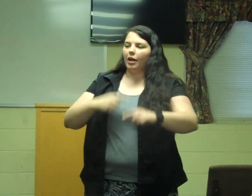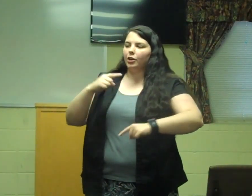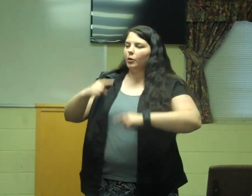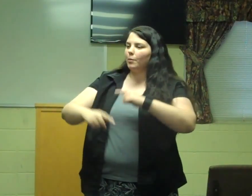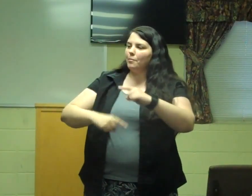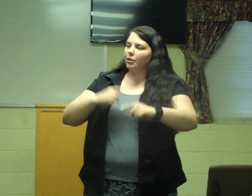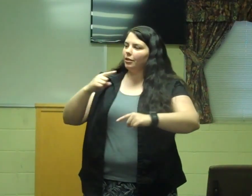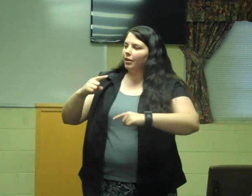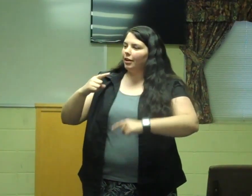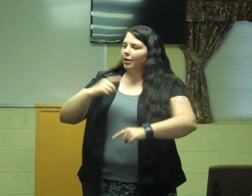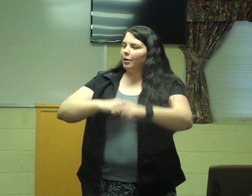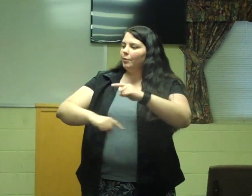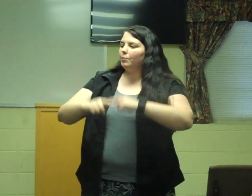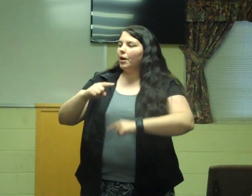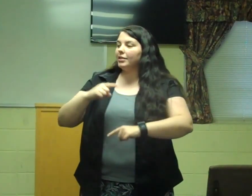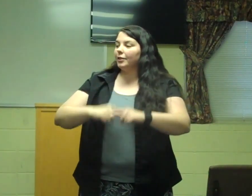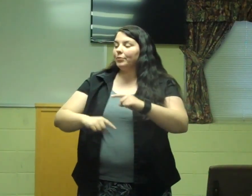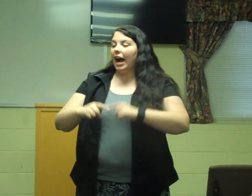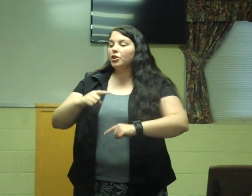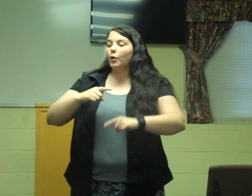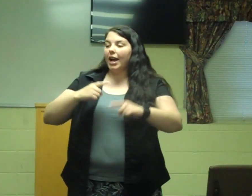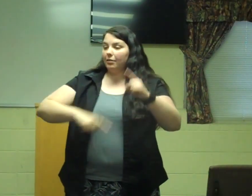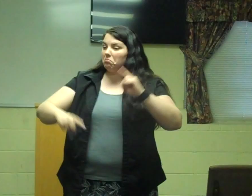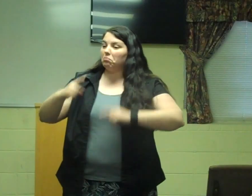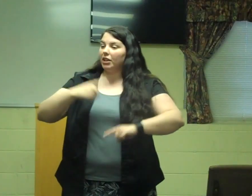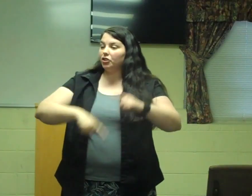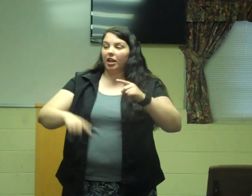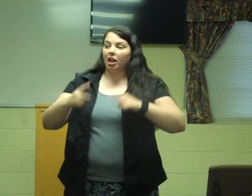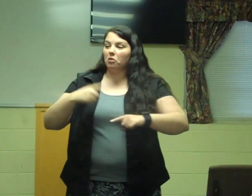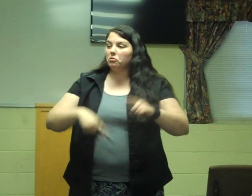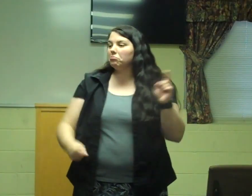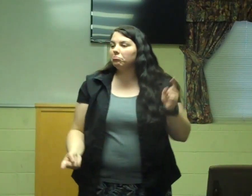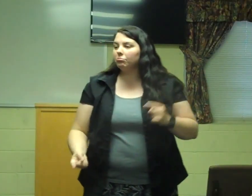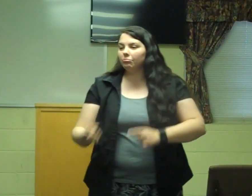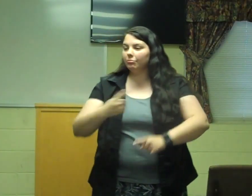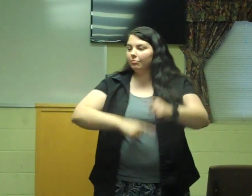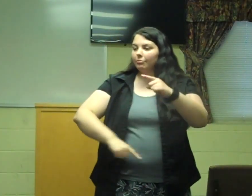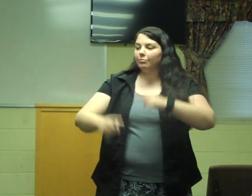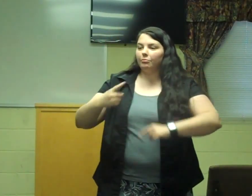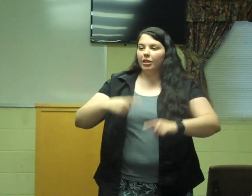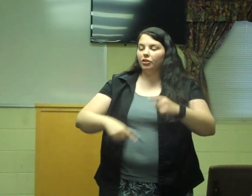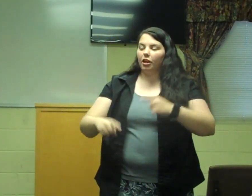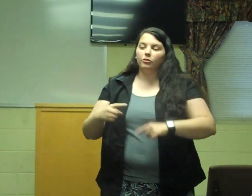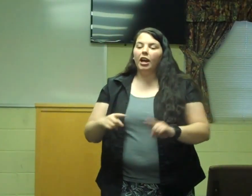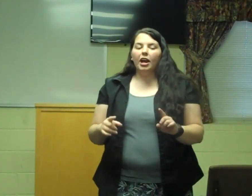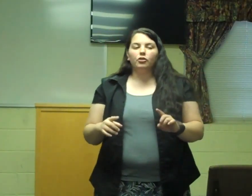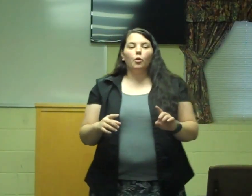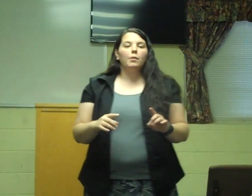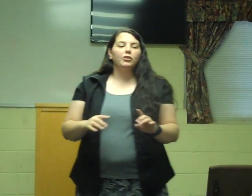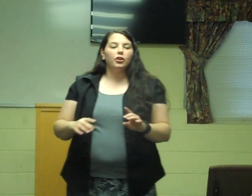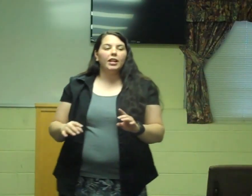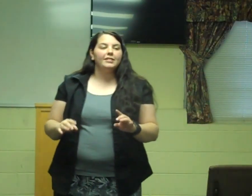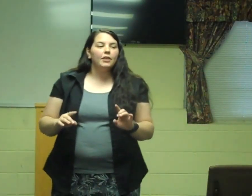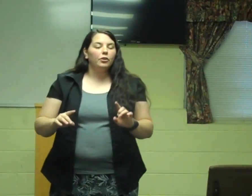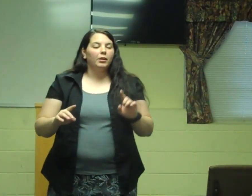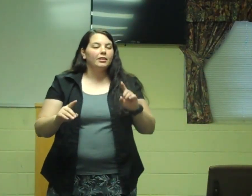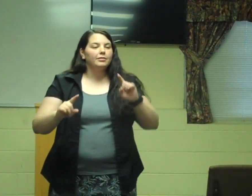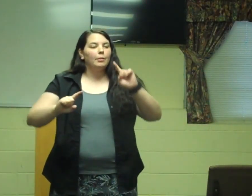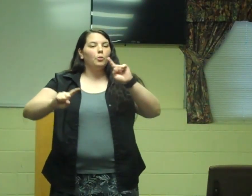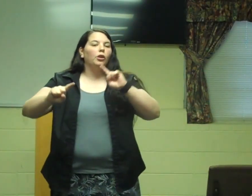I couldn't remember. But either way, it just kind of goes. It just goes. So you want to make sure that it's different because remember we